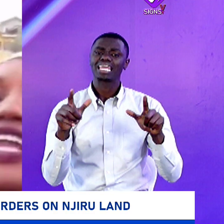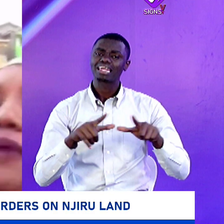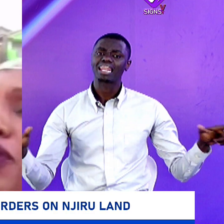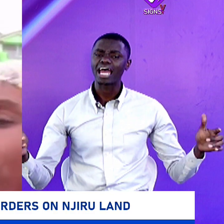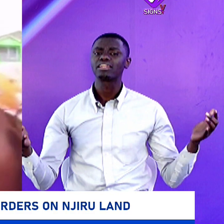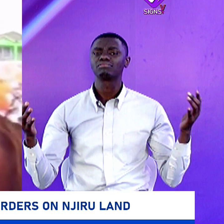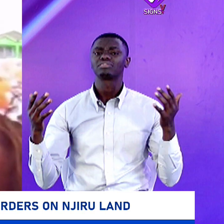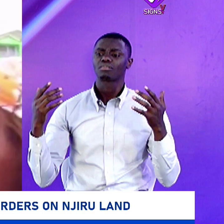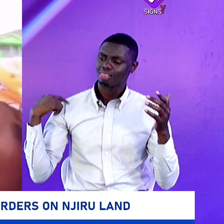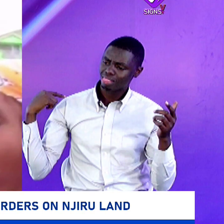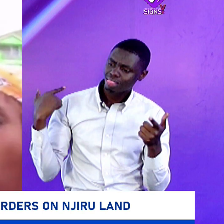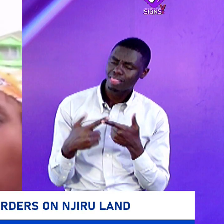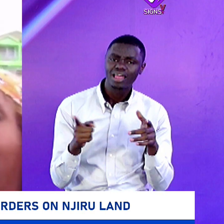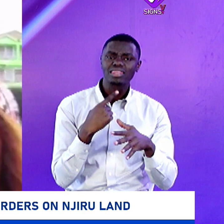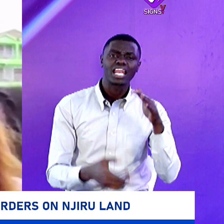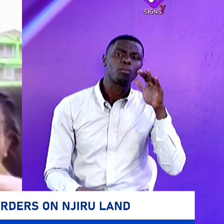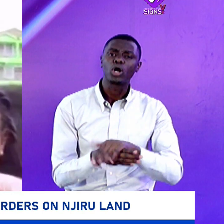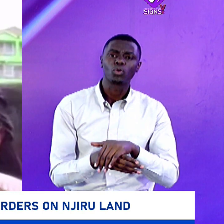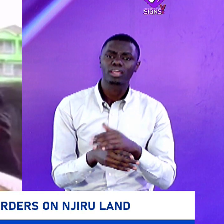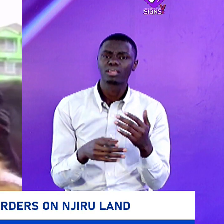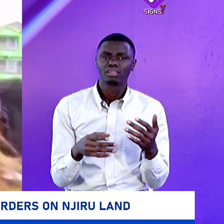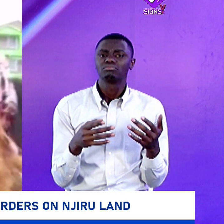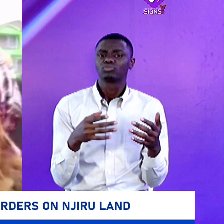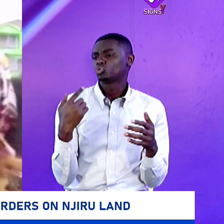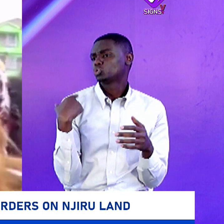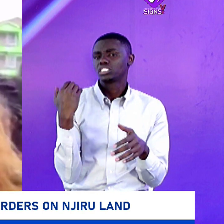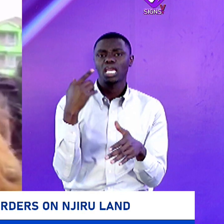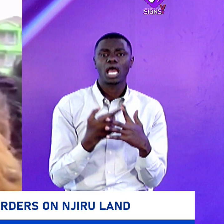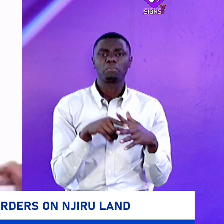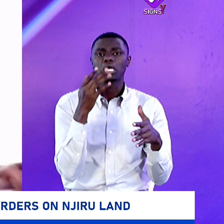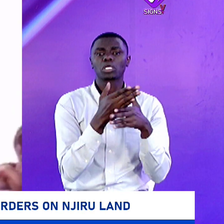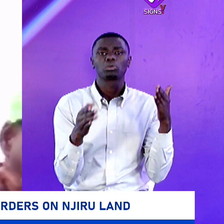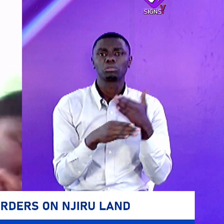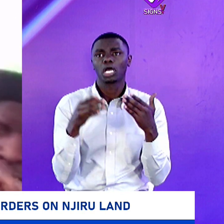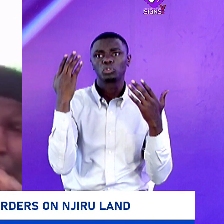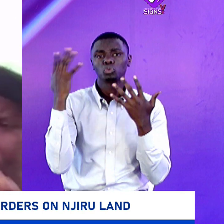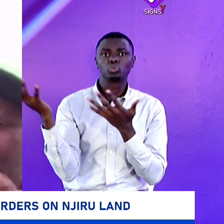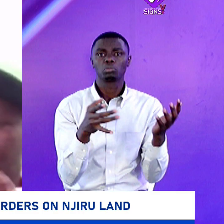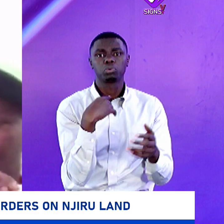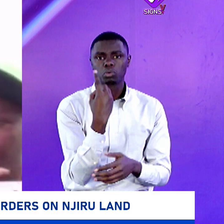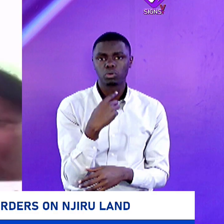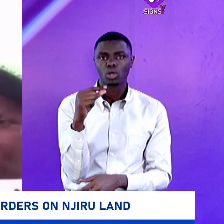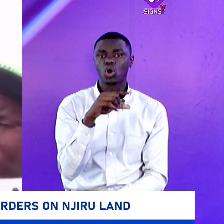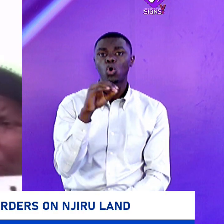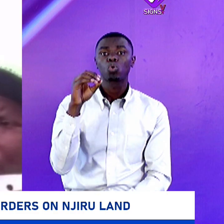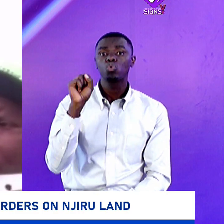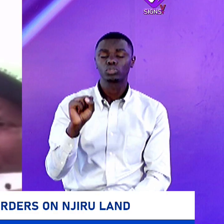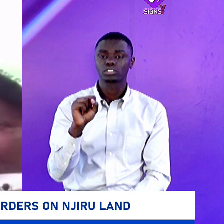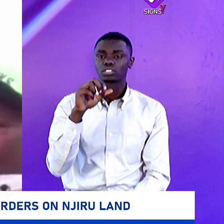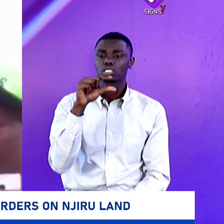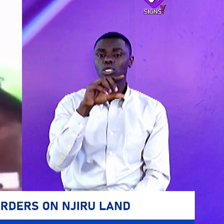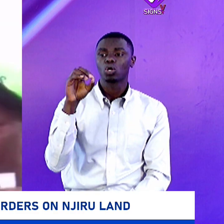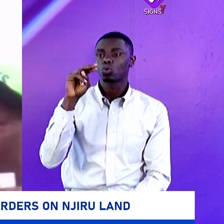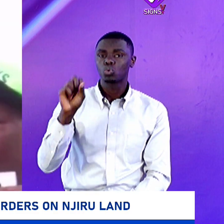Na sasa anaambiwa atoke aende. Musi wako huko anajenga. Na sisi tujui nani aliwaleta. Magonzi walikuja kwa hiyo shamba.